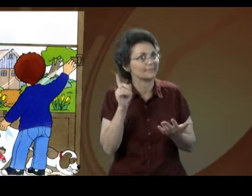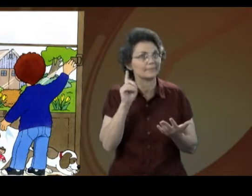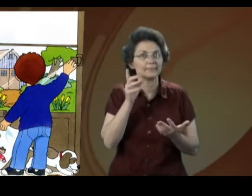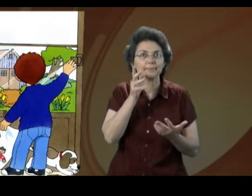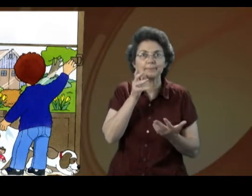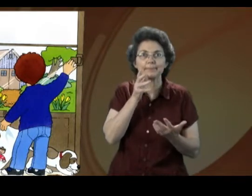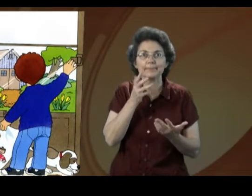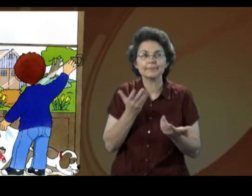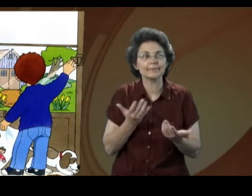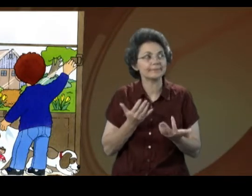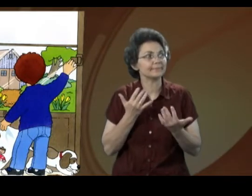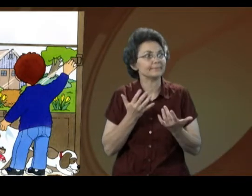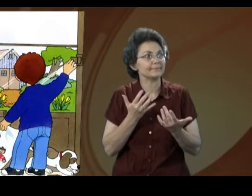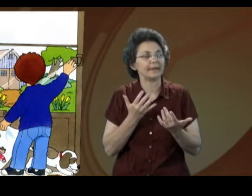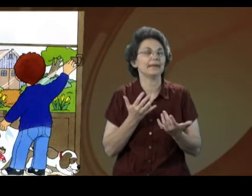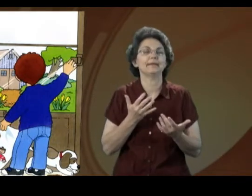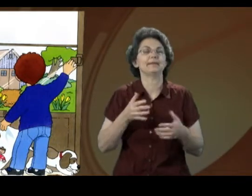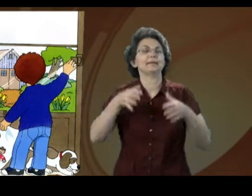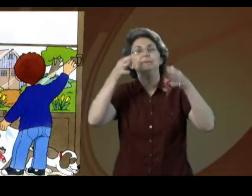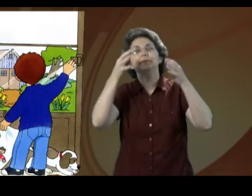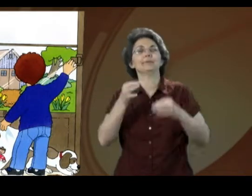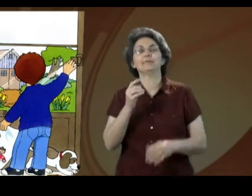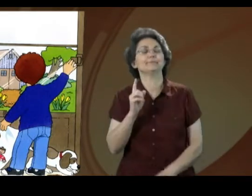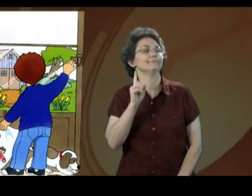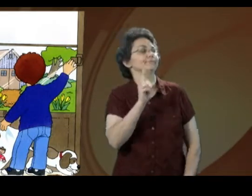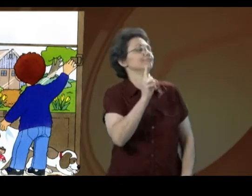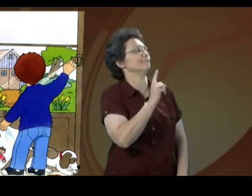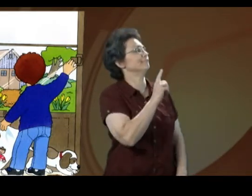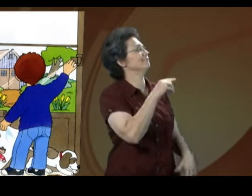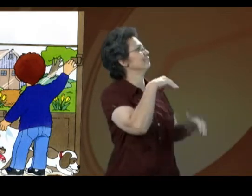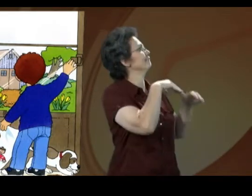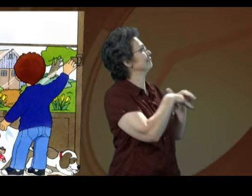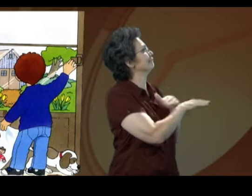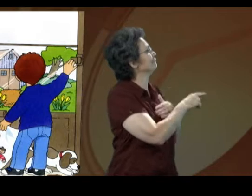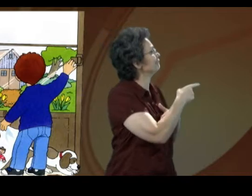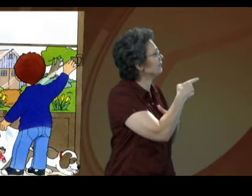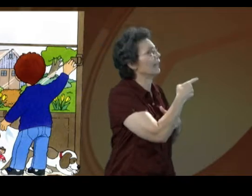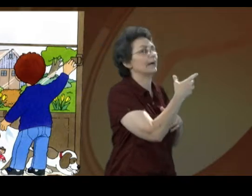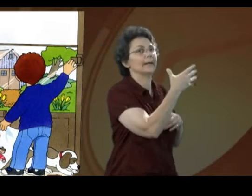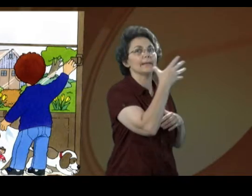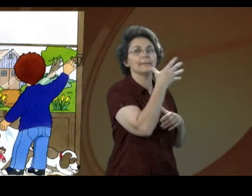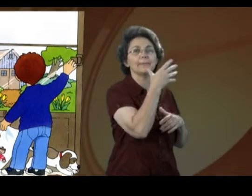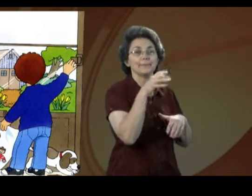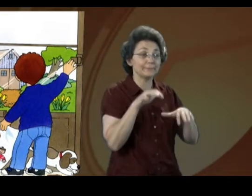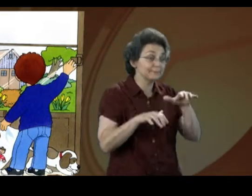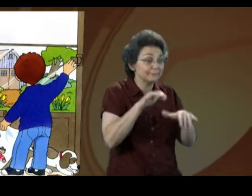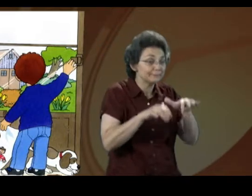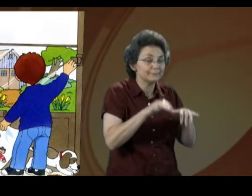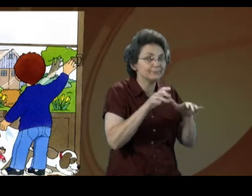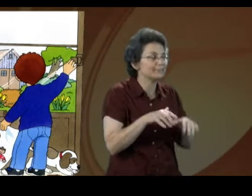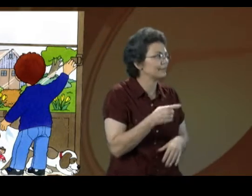When he finished eating, Fred went back to the den. His mom was still working.